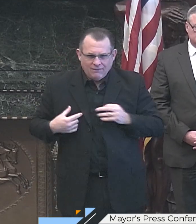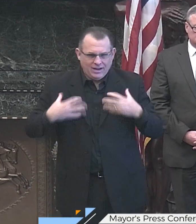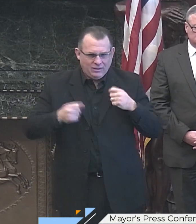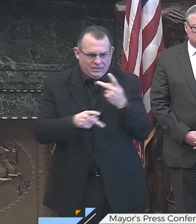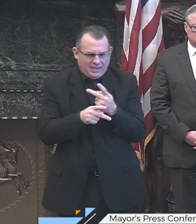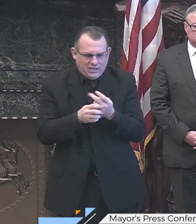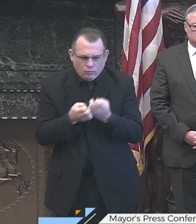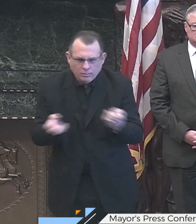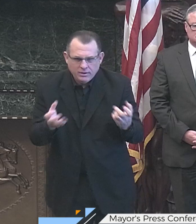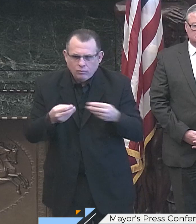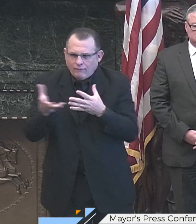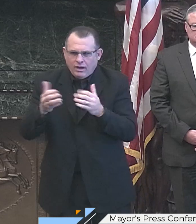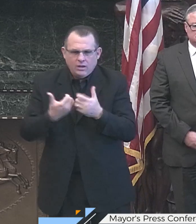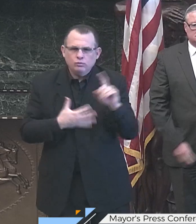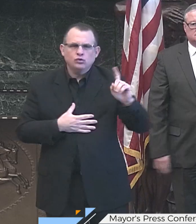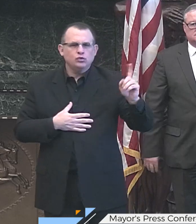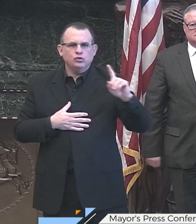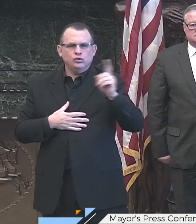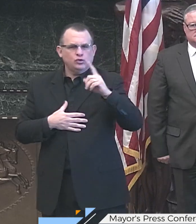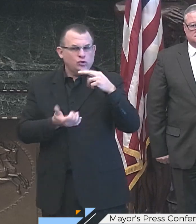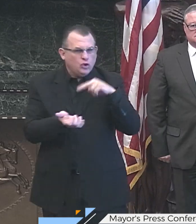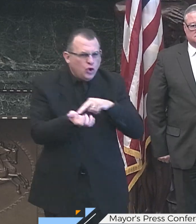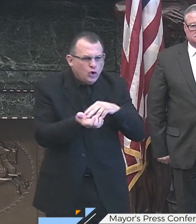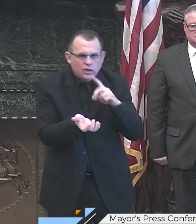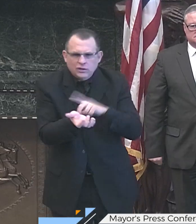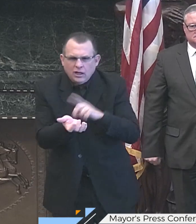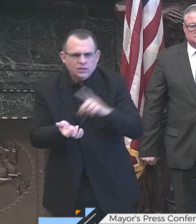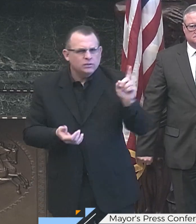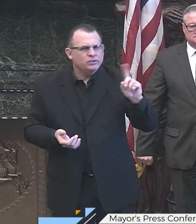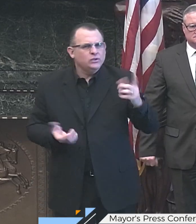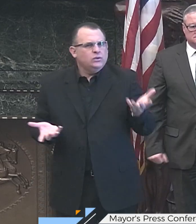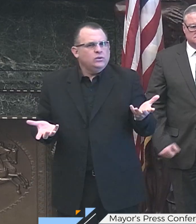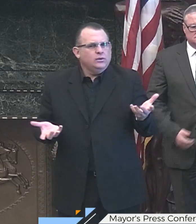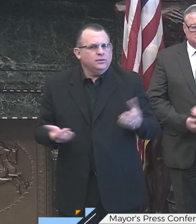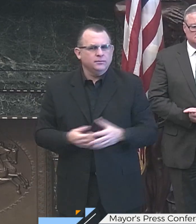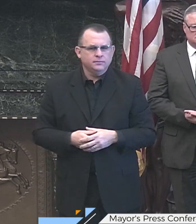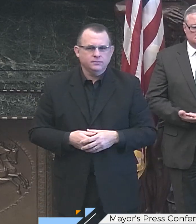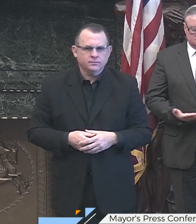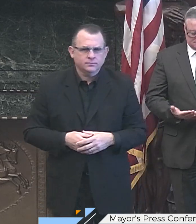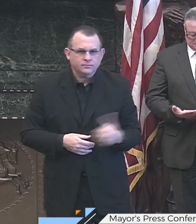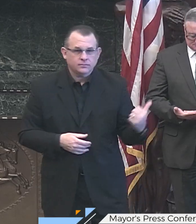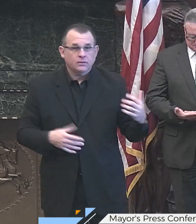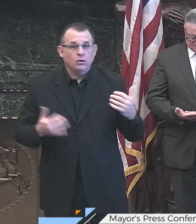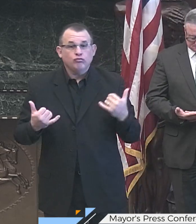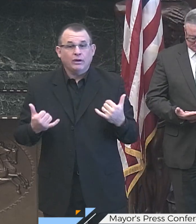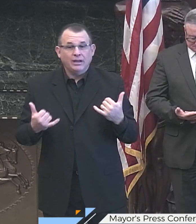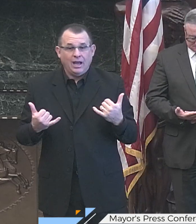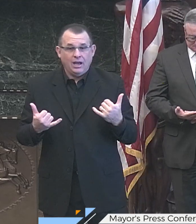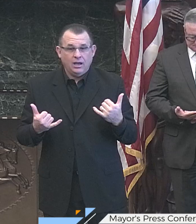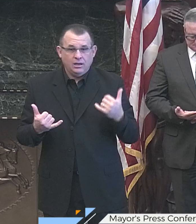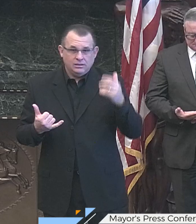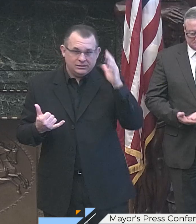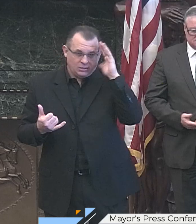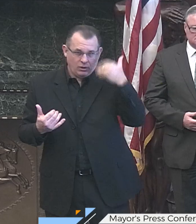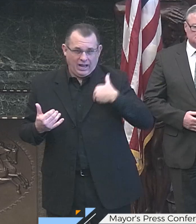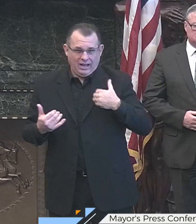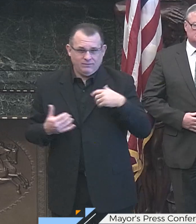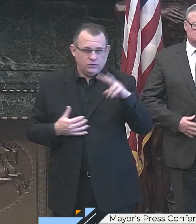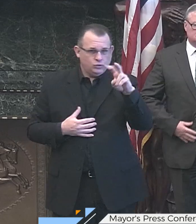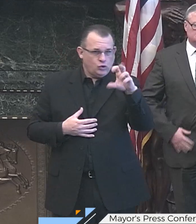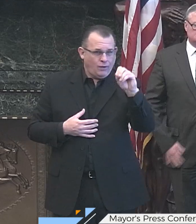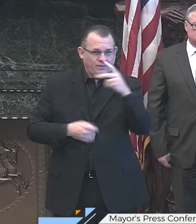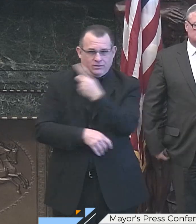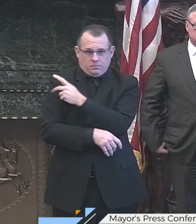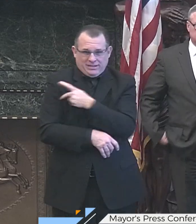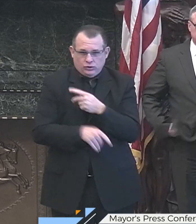At this point, we expect the initial setup for 250 patients. We expect the